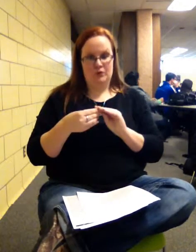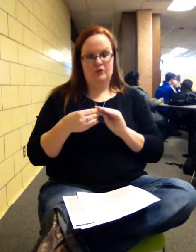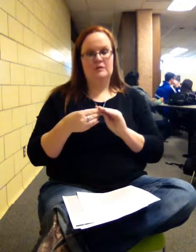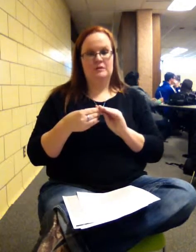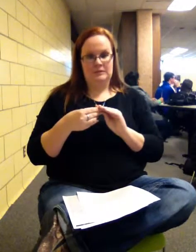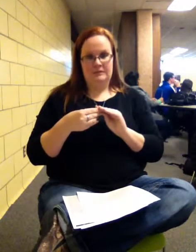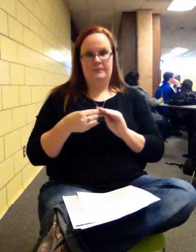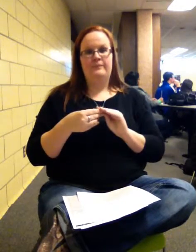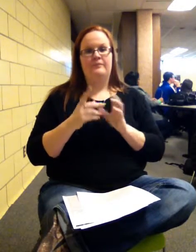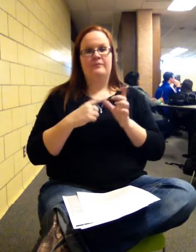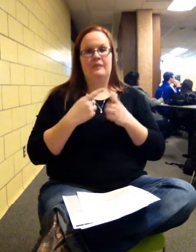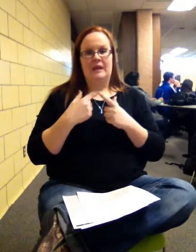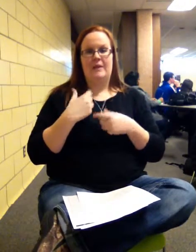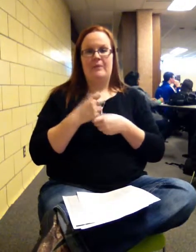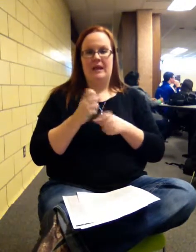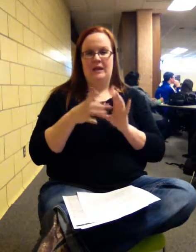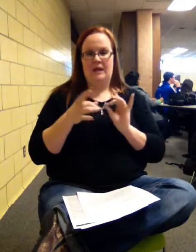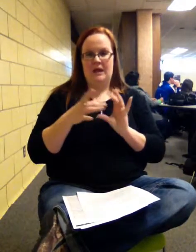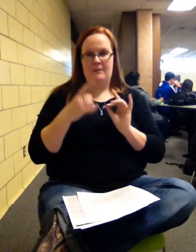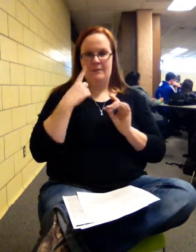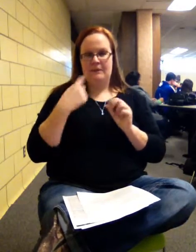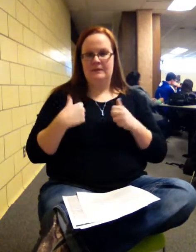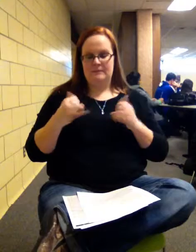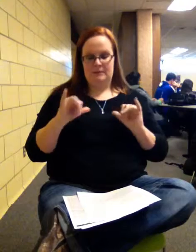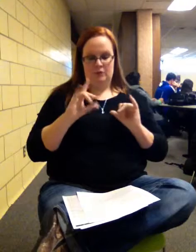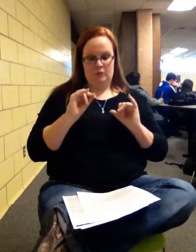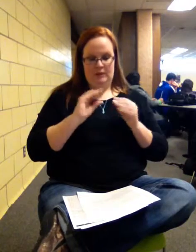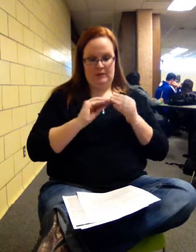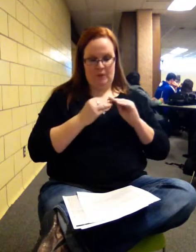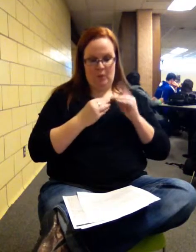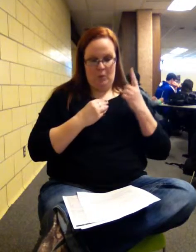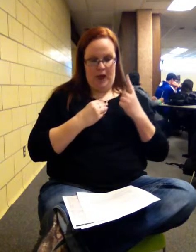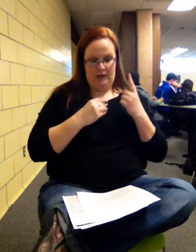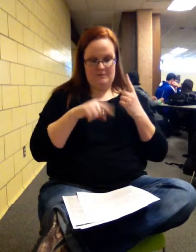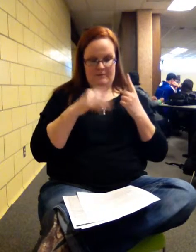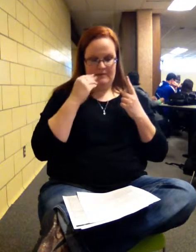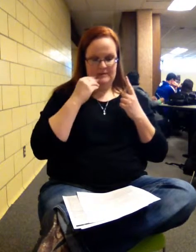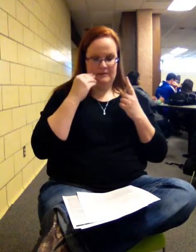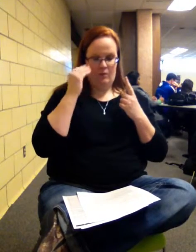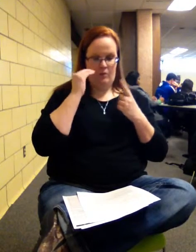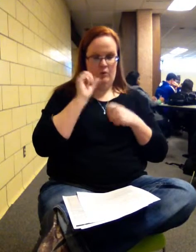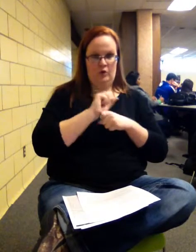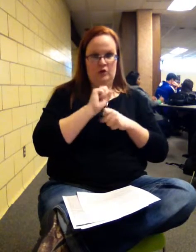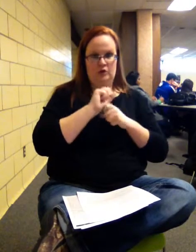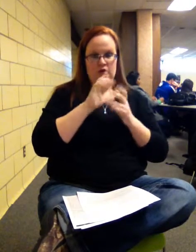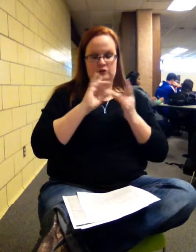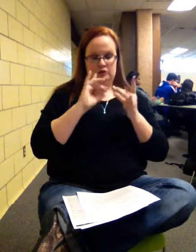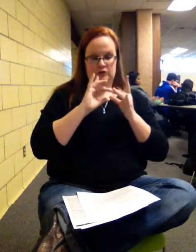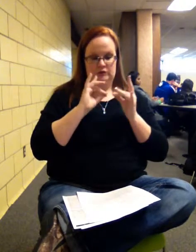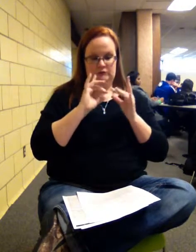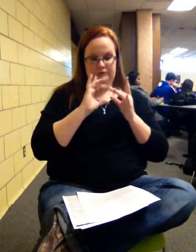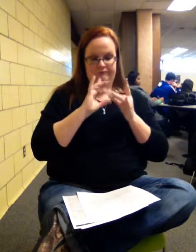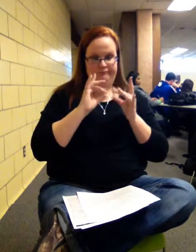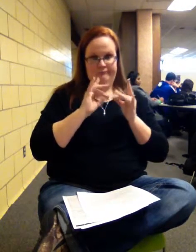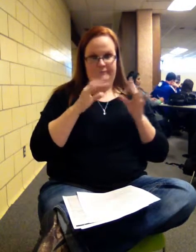Now, I made a comment there, okay, because I'm still in number 1 of the assignment sheet, kind of explaining you through it. What happens when you get to